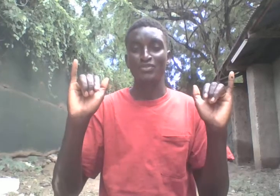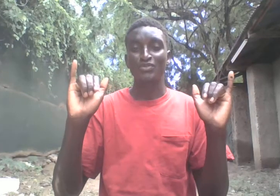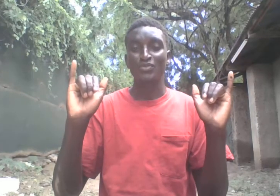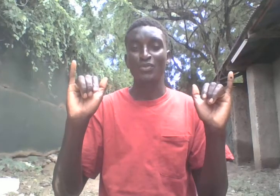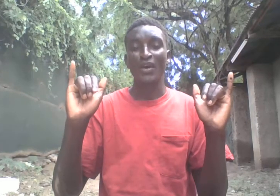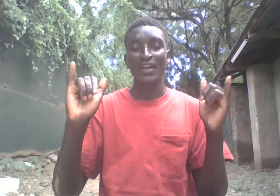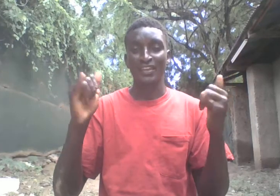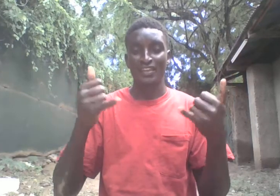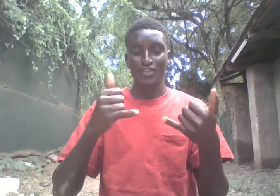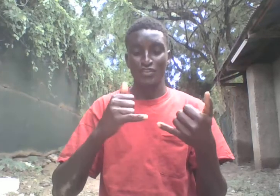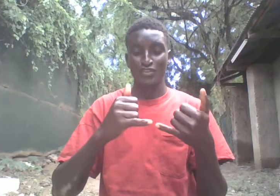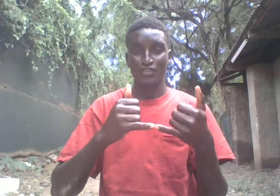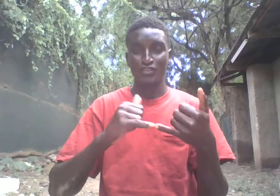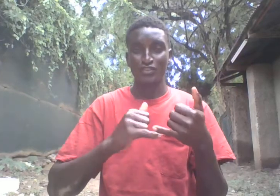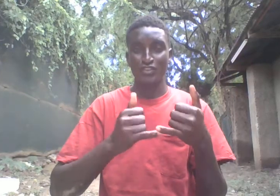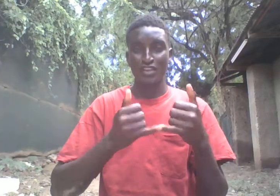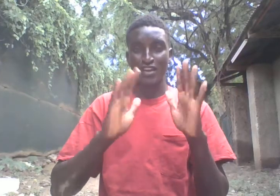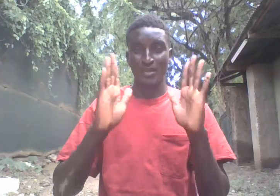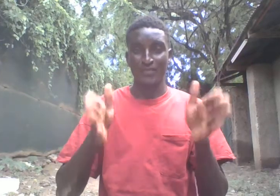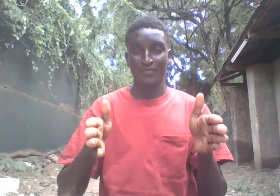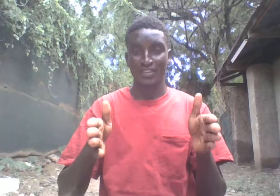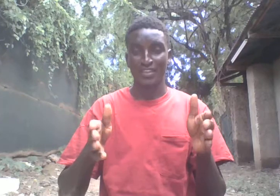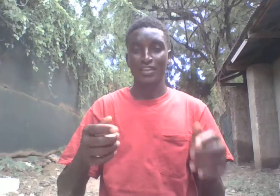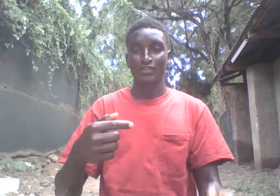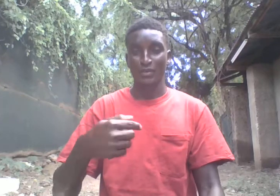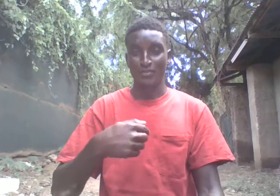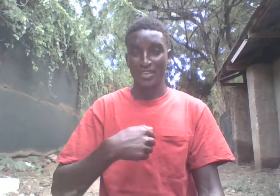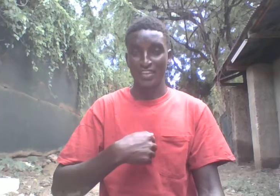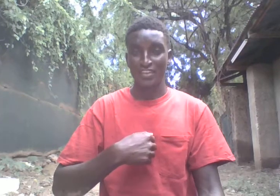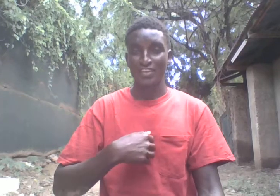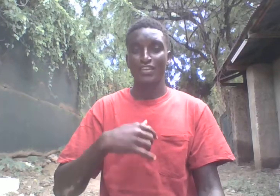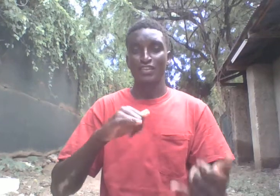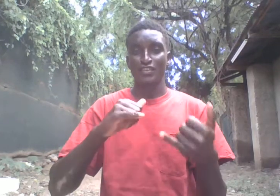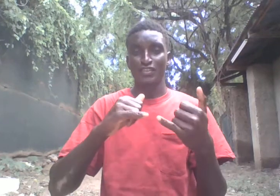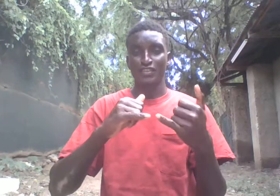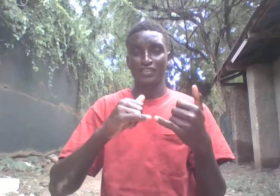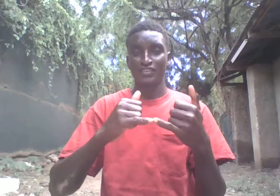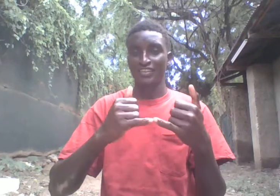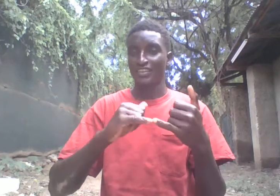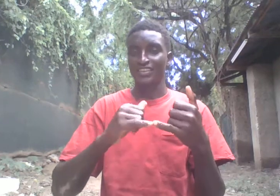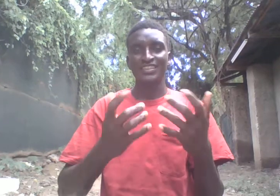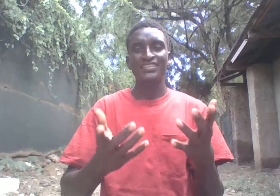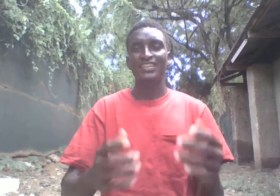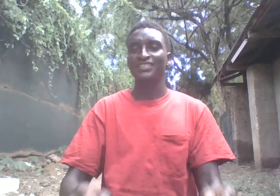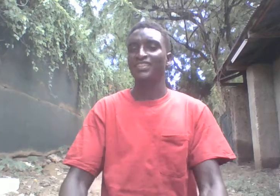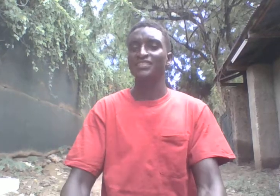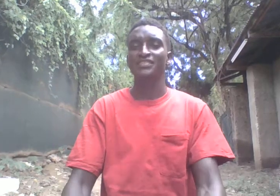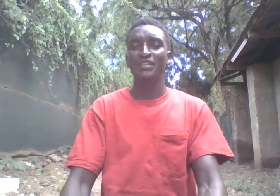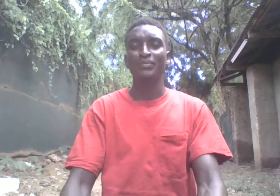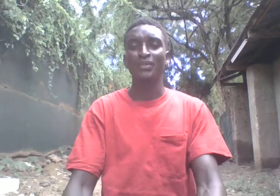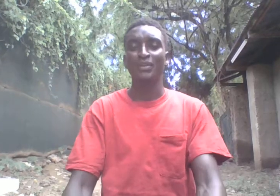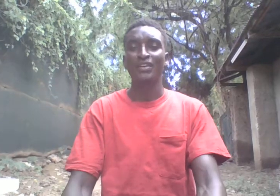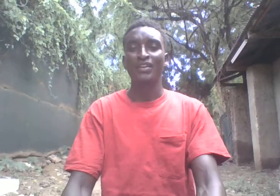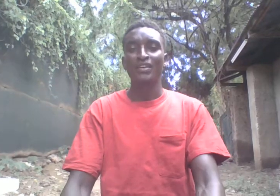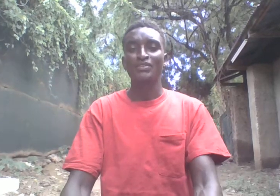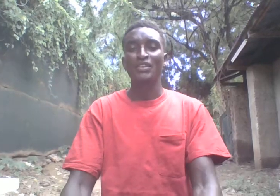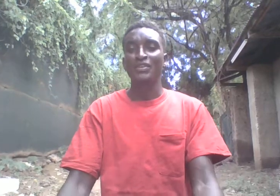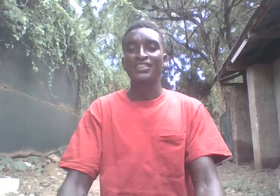to engineer. So me engineer. Just simple. When you are a